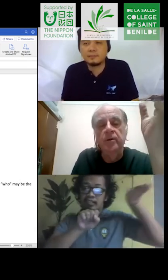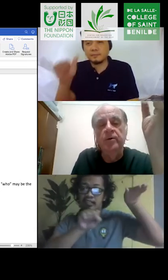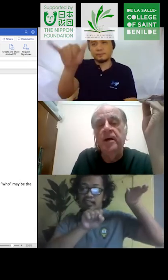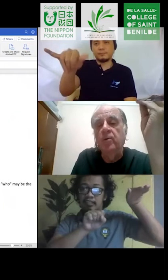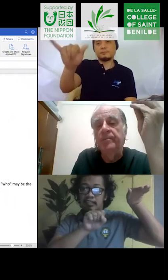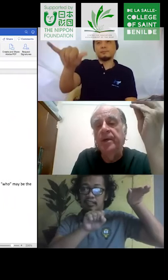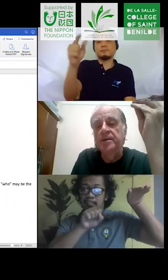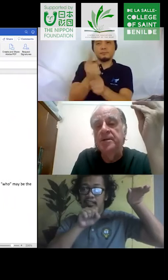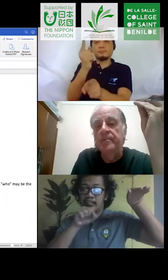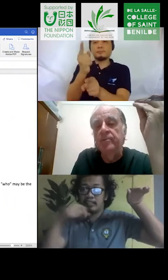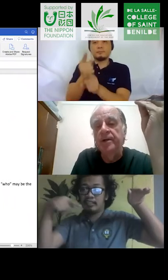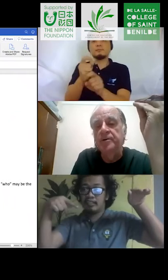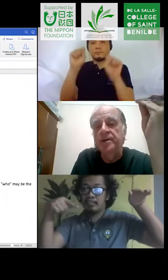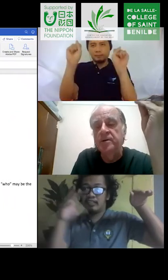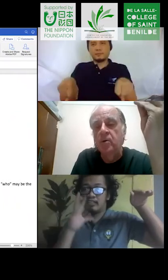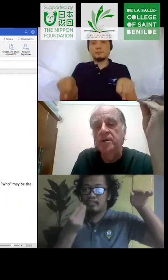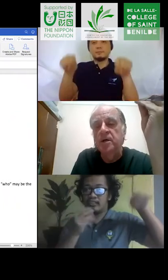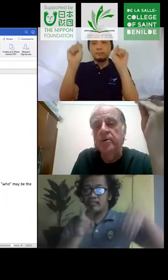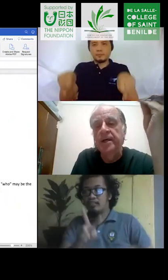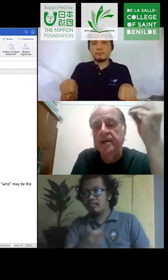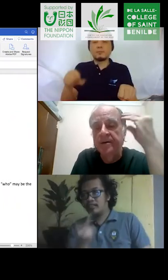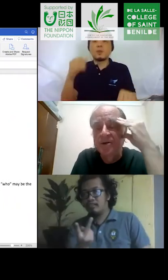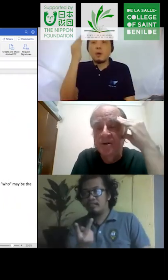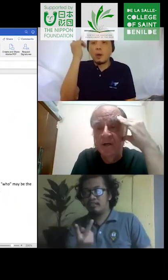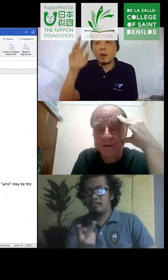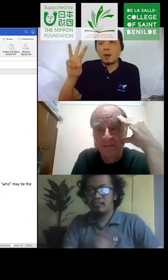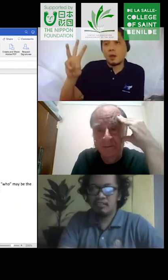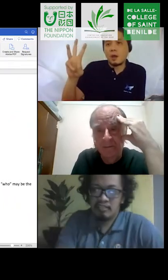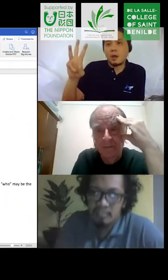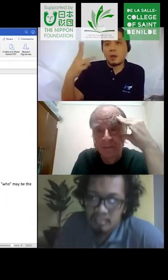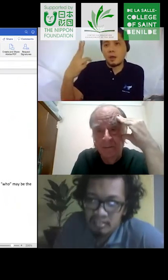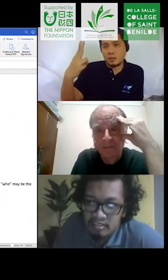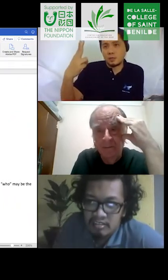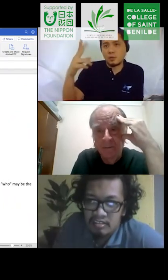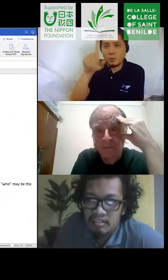we can do it that way because WH question words go at the end of the sentence.